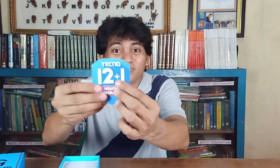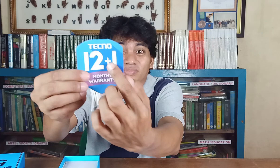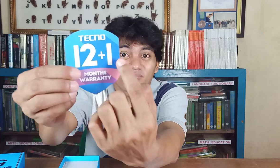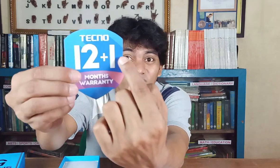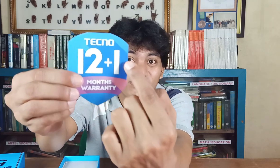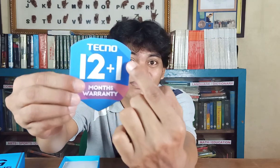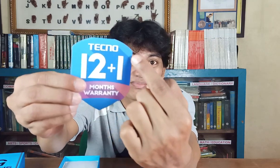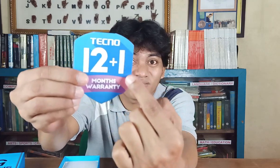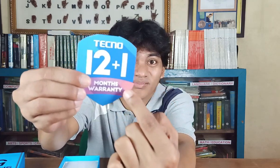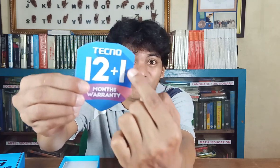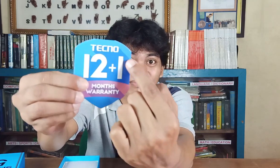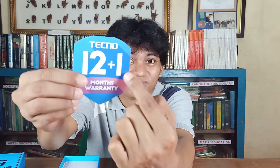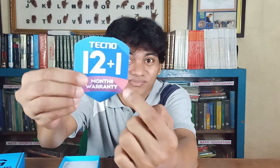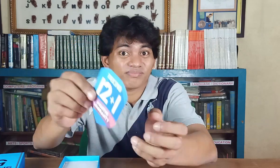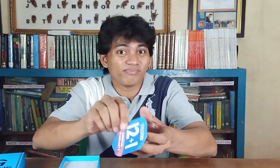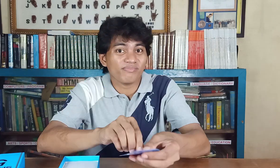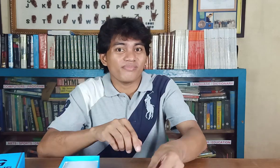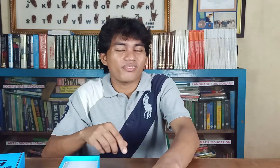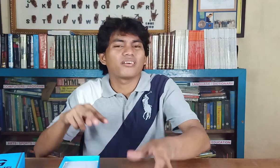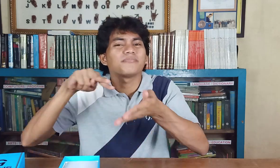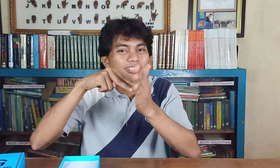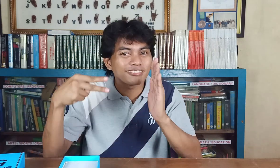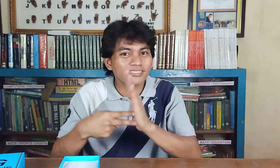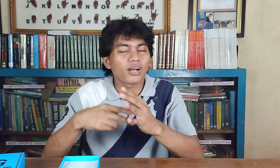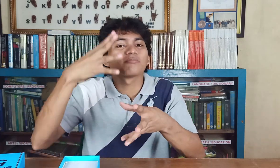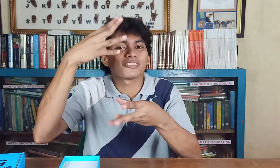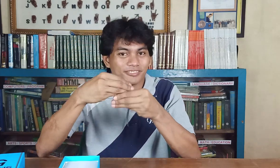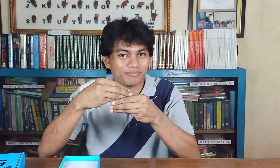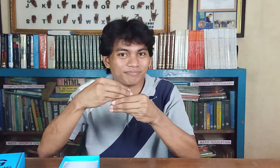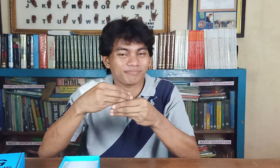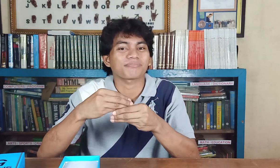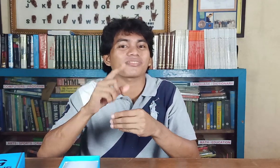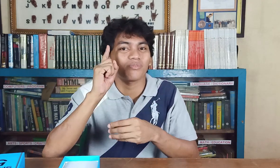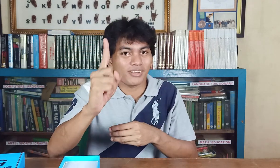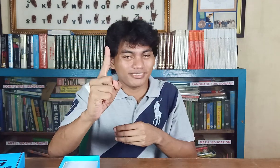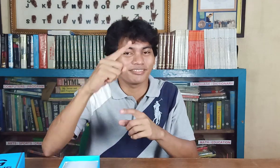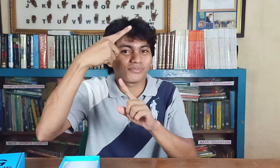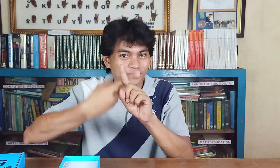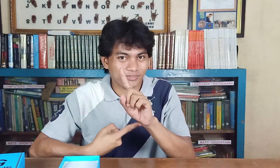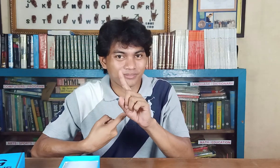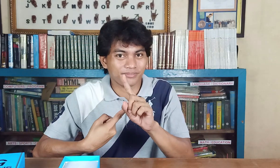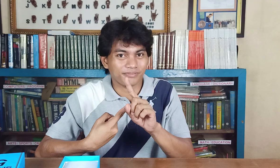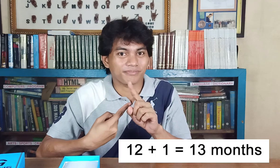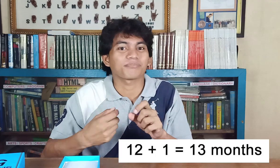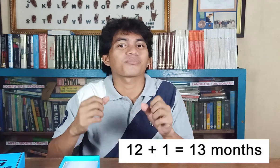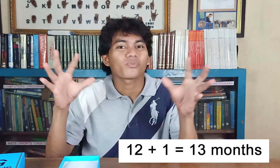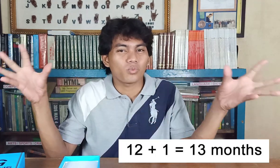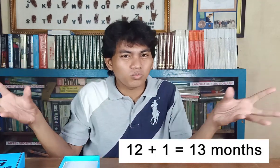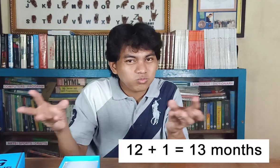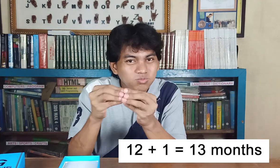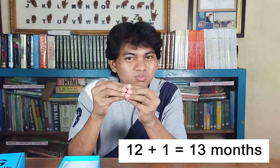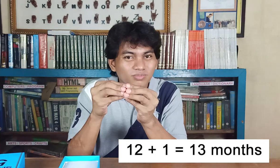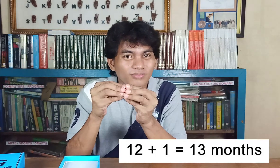see, it means you can add one more month for a total of 13